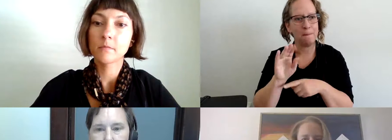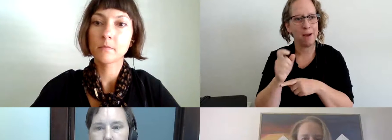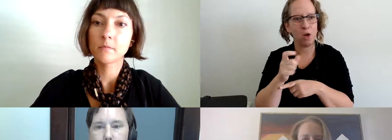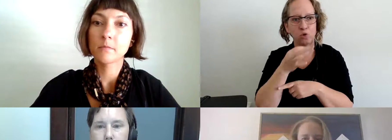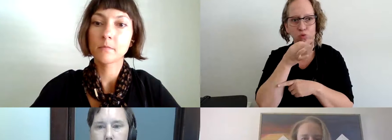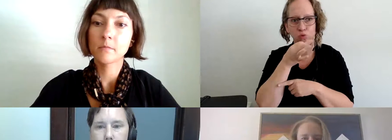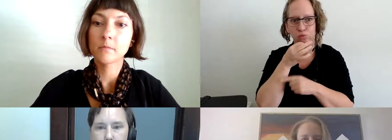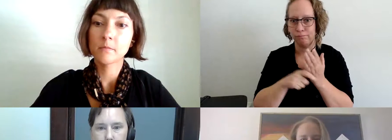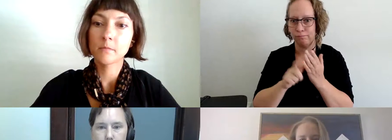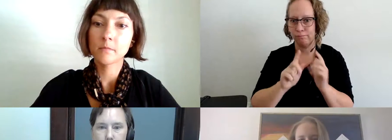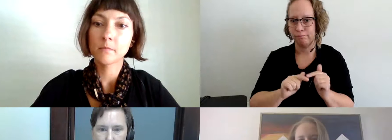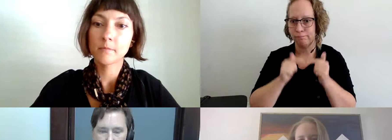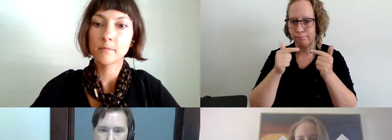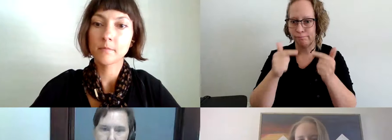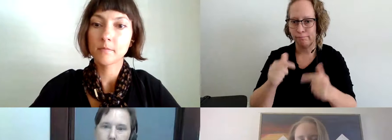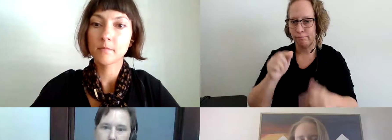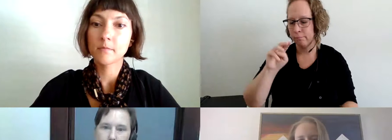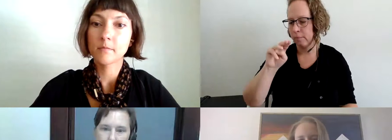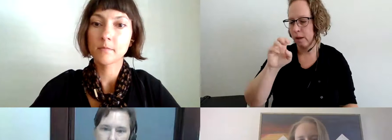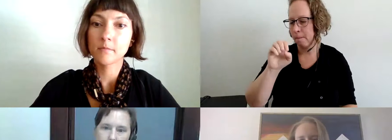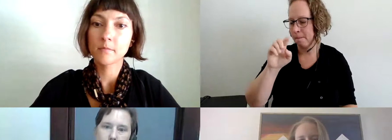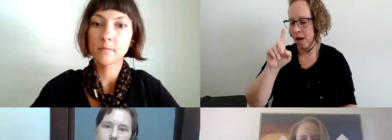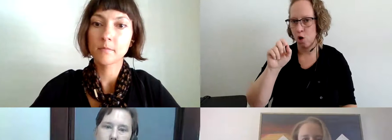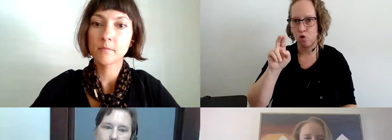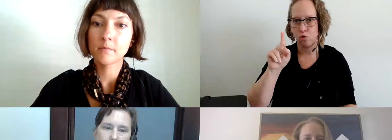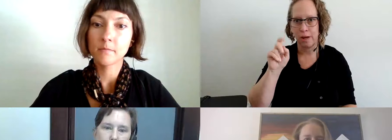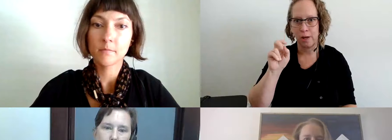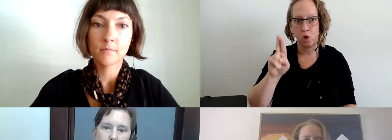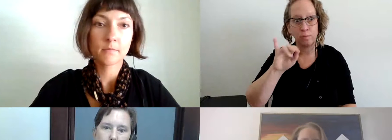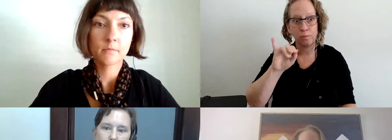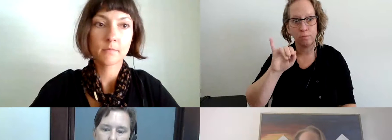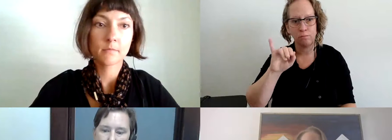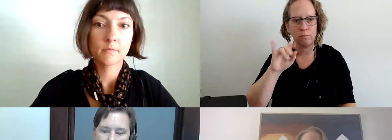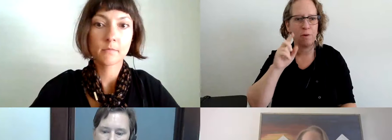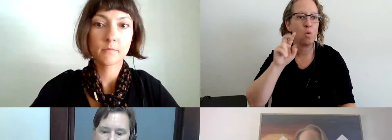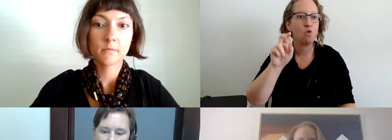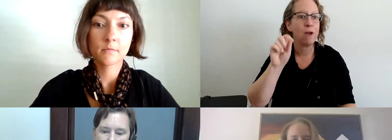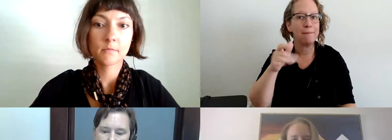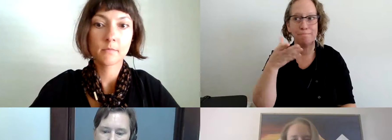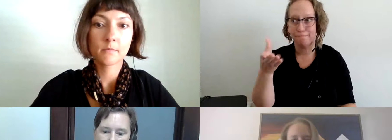I'll turn it over to our moderator for the discussion today, Ray Bloomer.